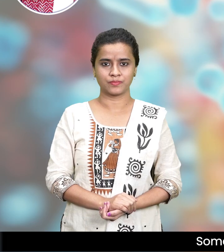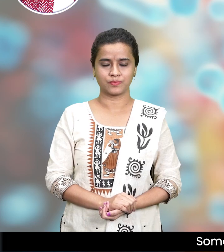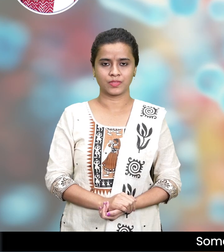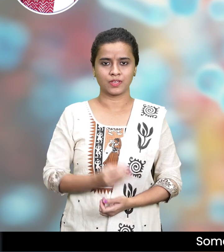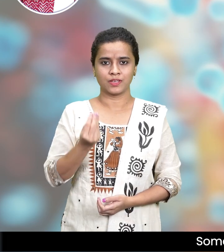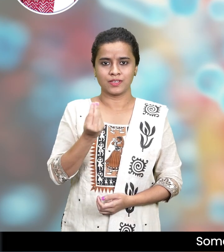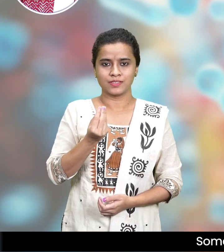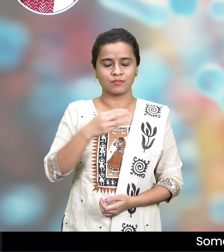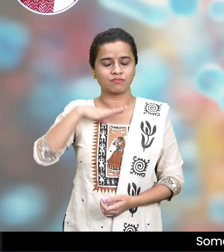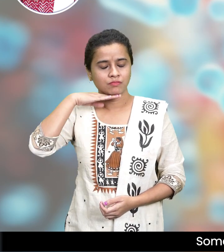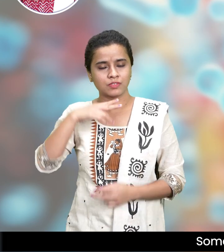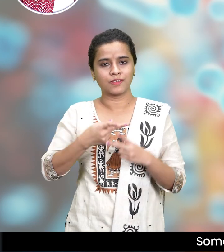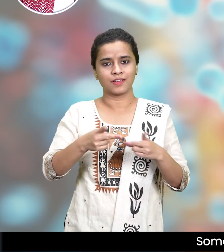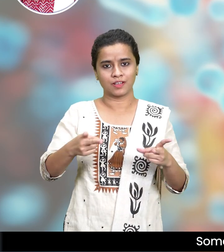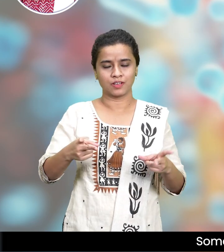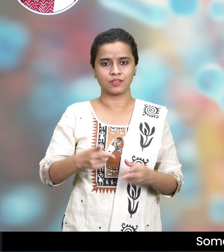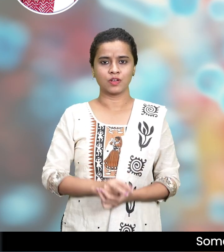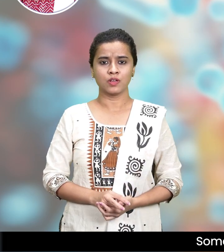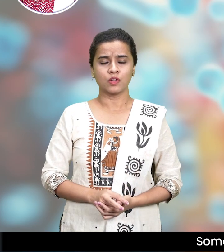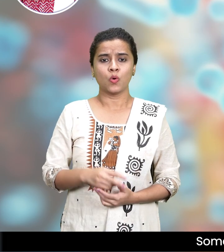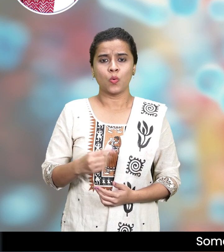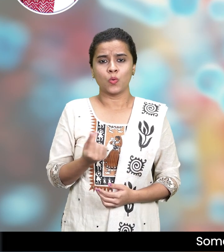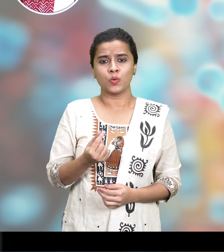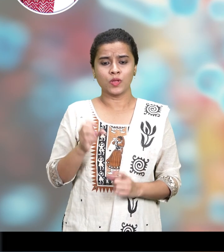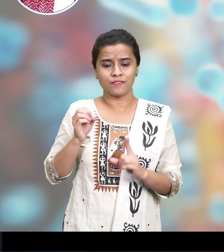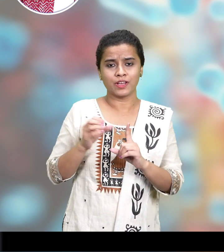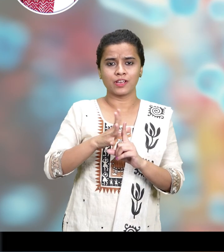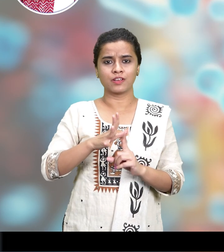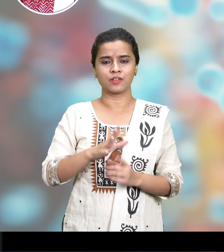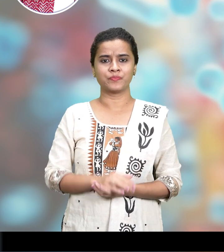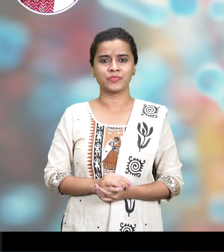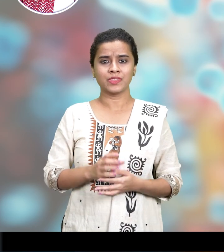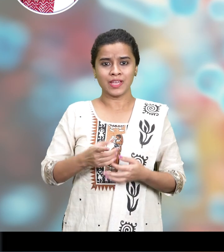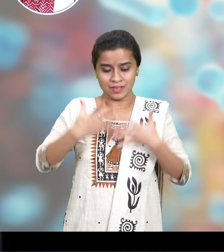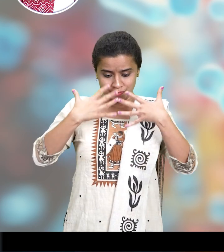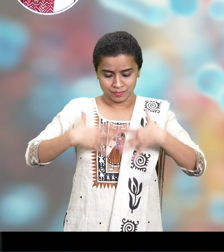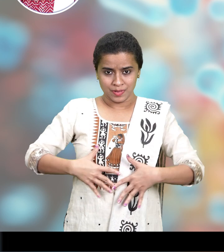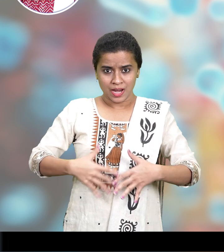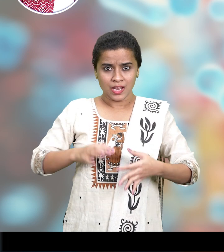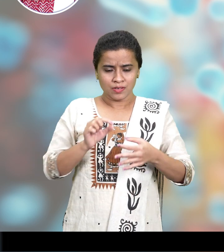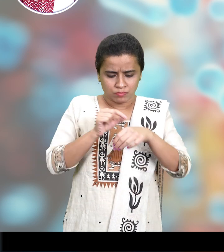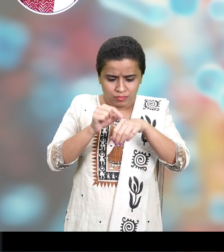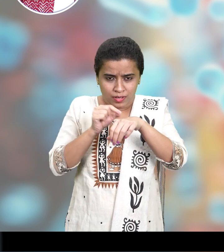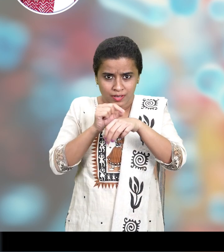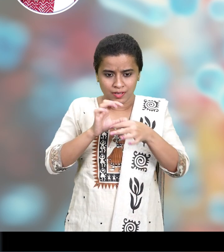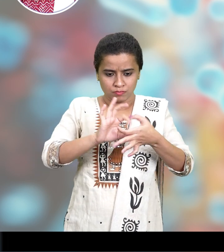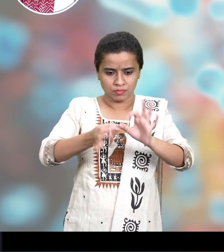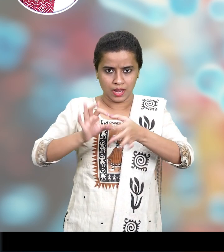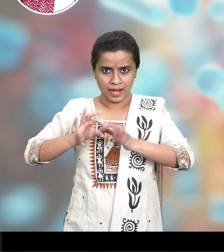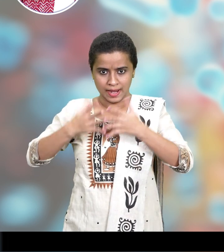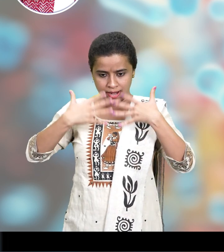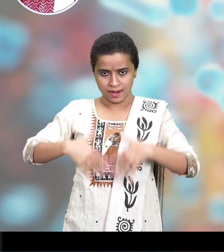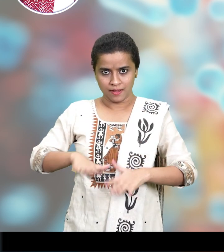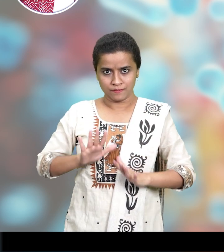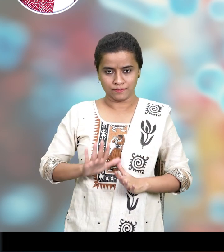Some diseases are also caused by multicellular organisms such as